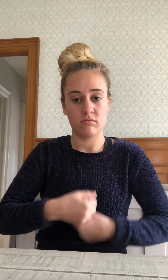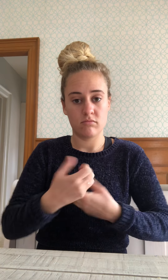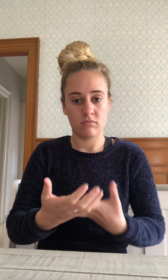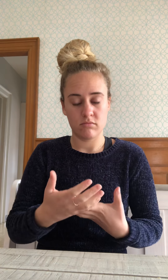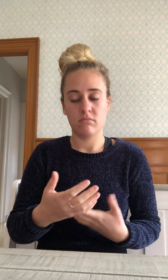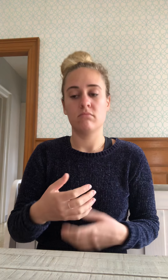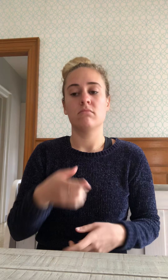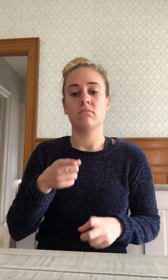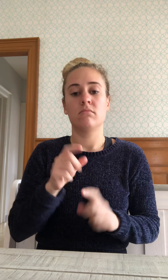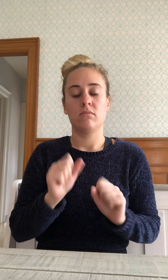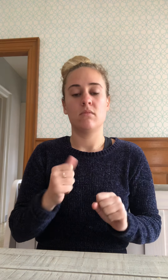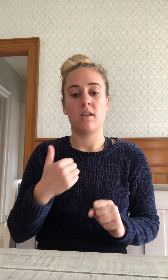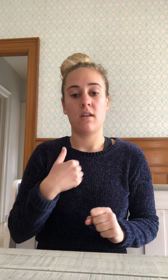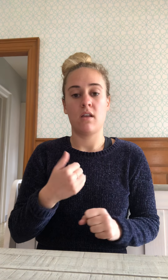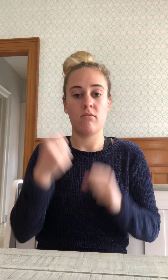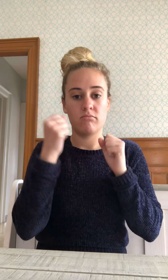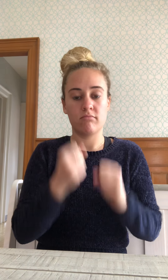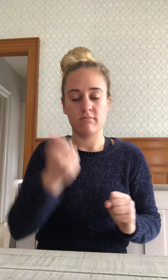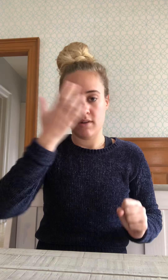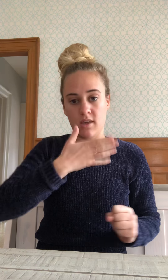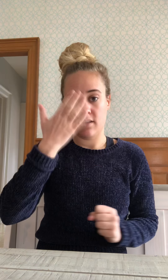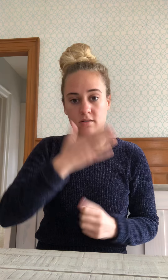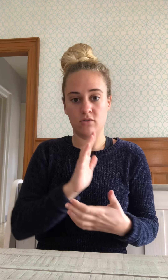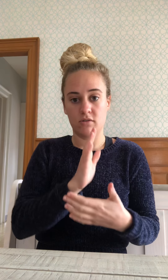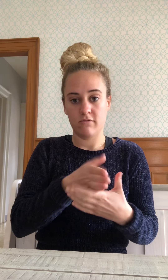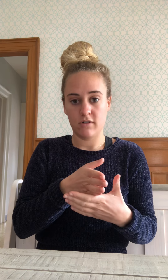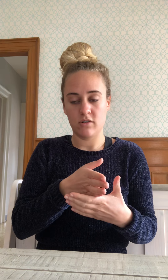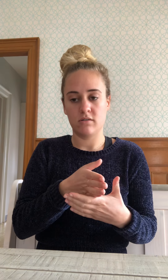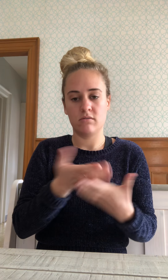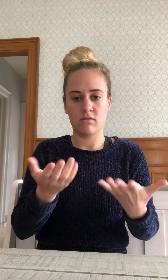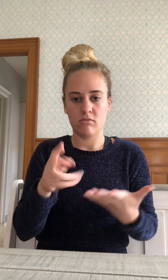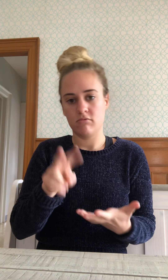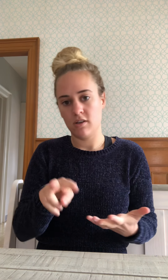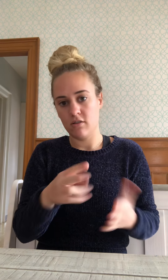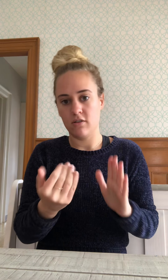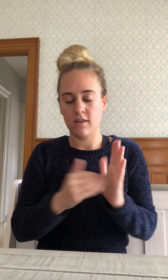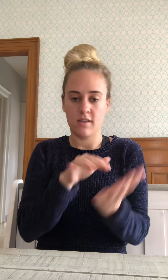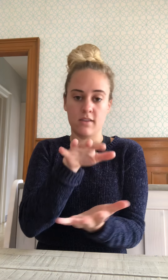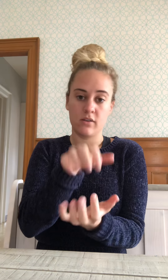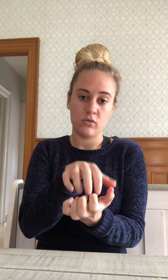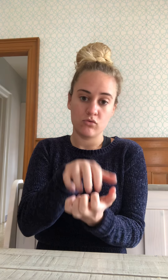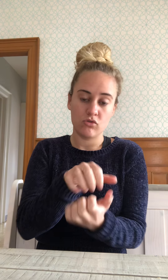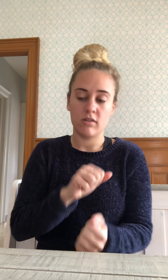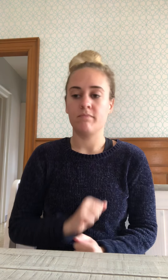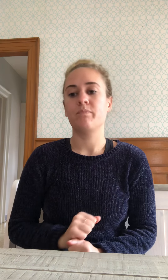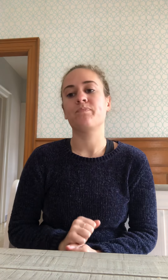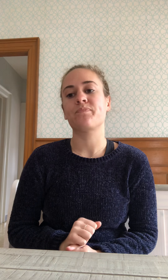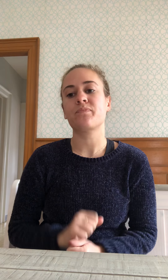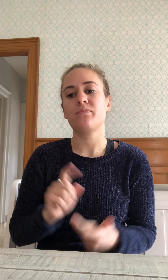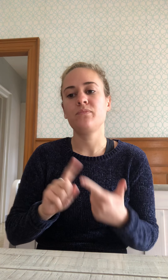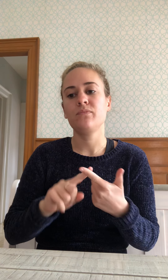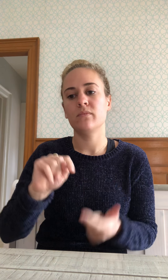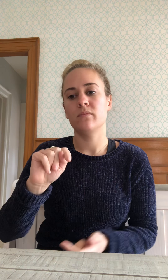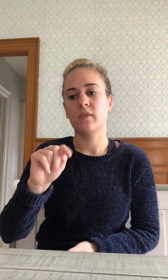heavy anterior interferences. So you take a look at, again, the occlusion on that. The tuberosity can grow into